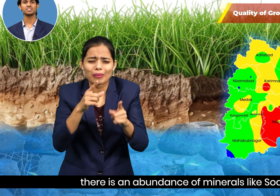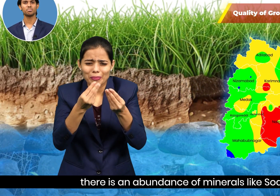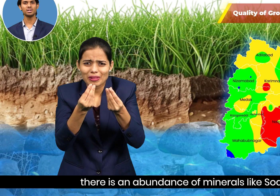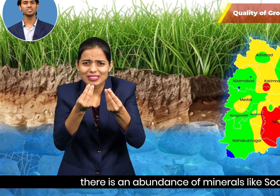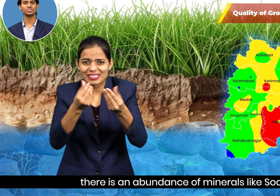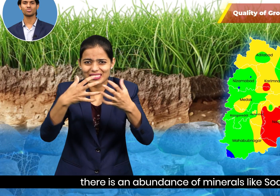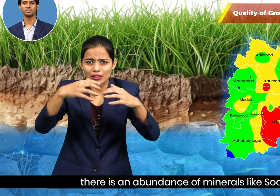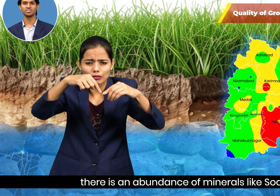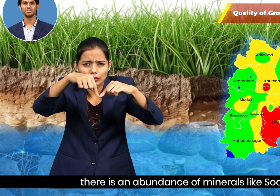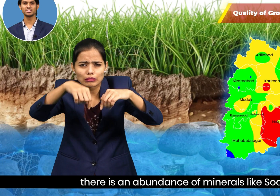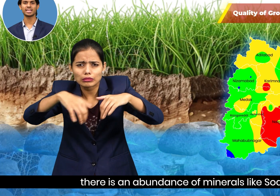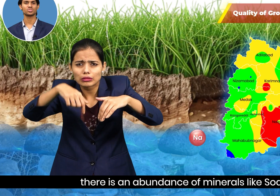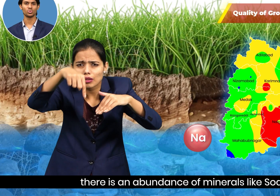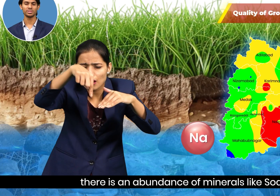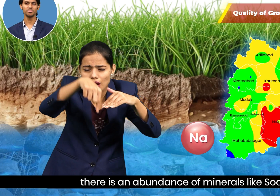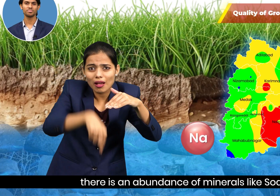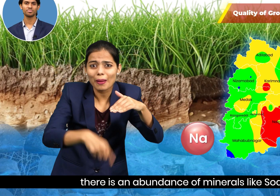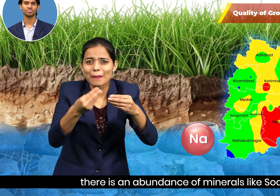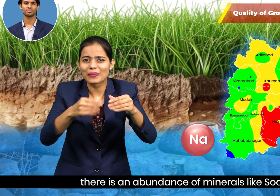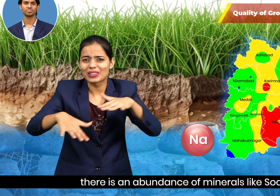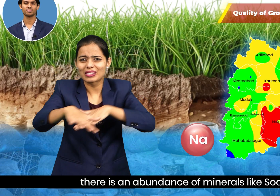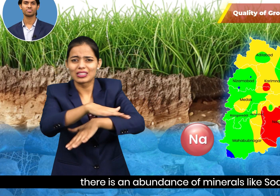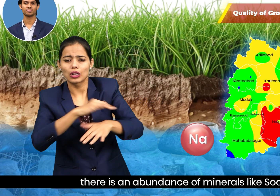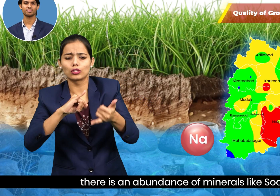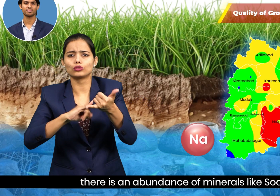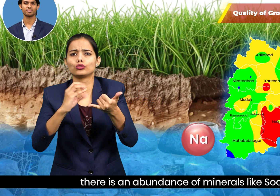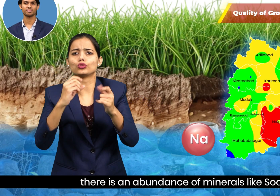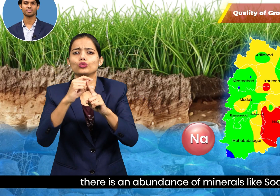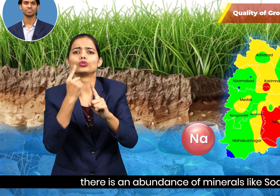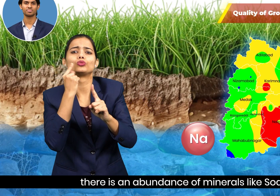there is an abundance of minerals like sodium,